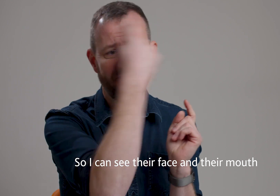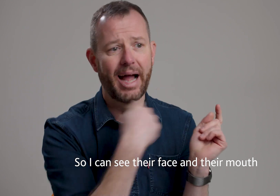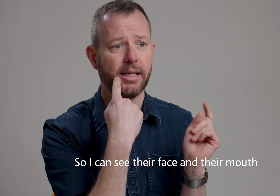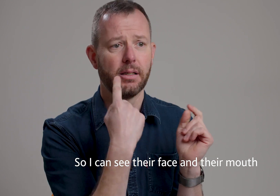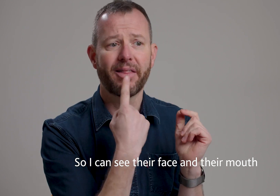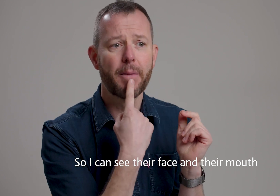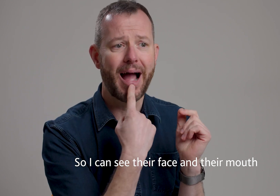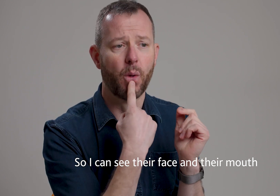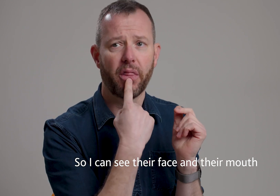by them now.